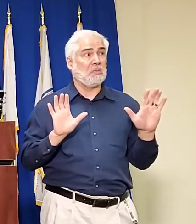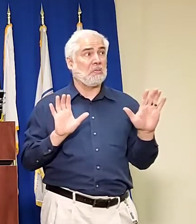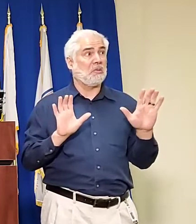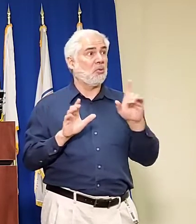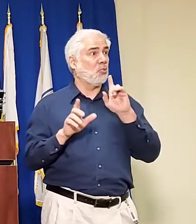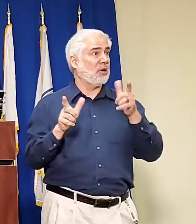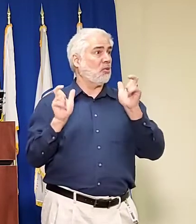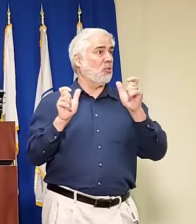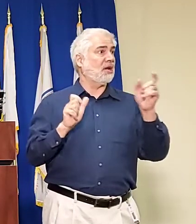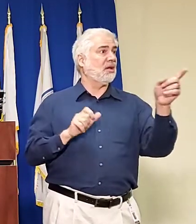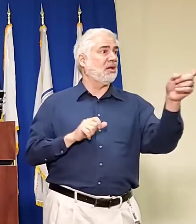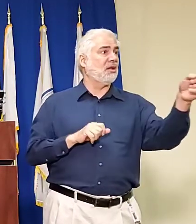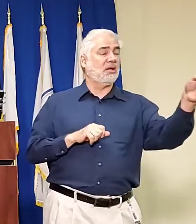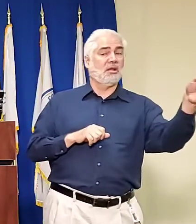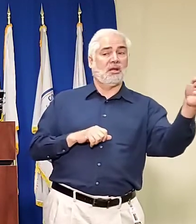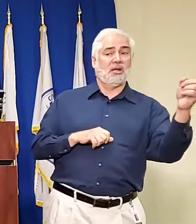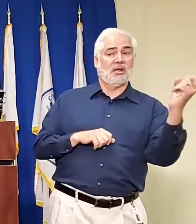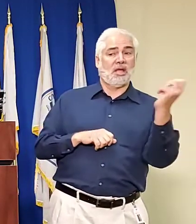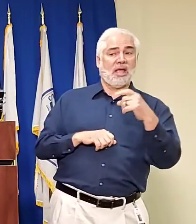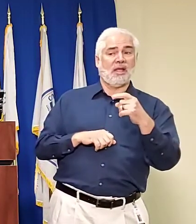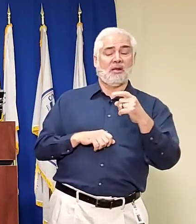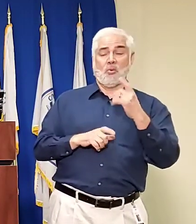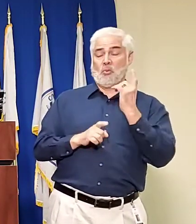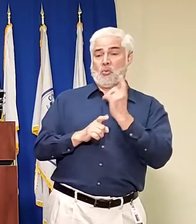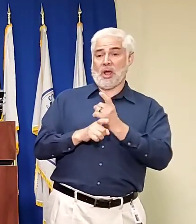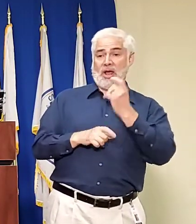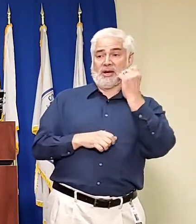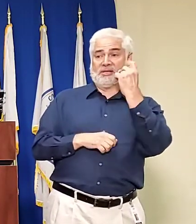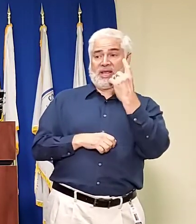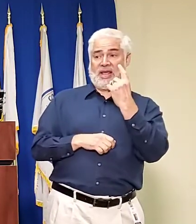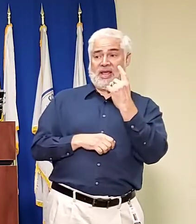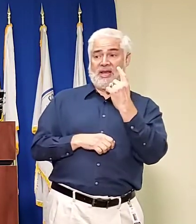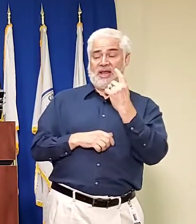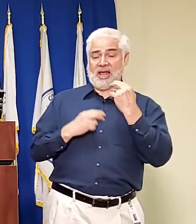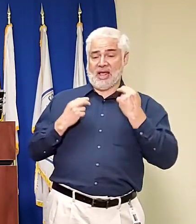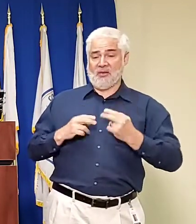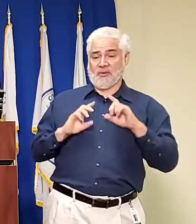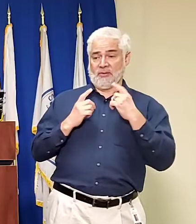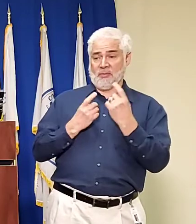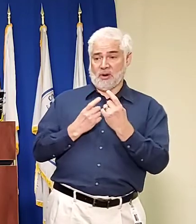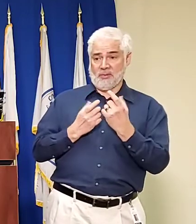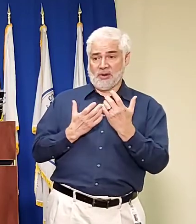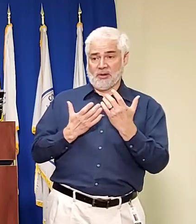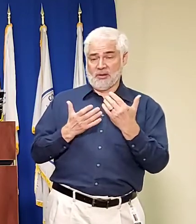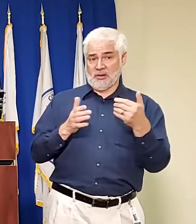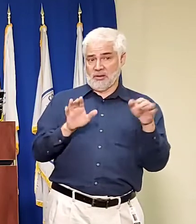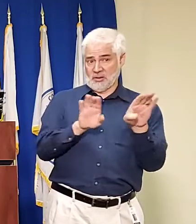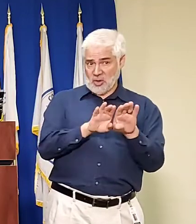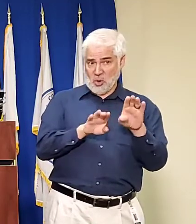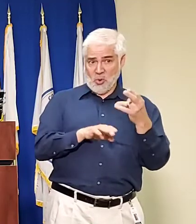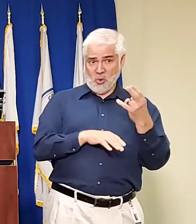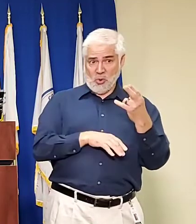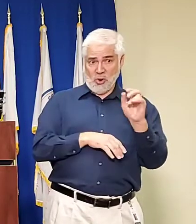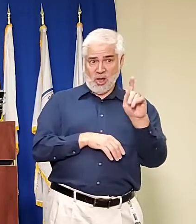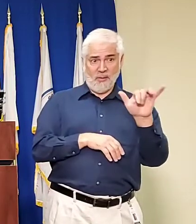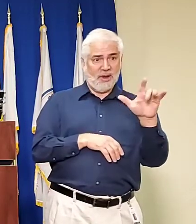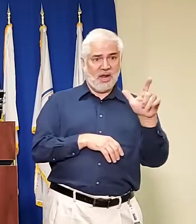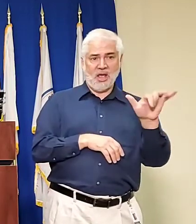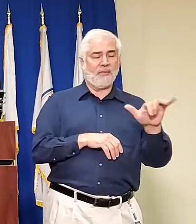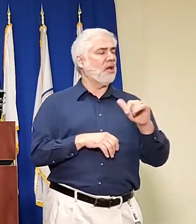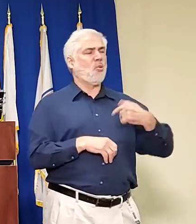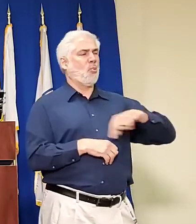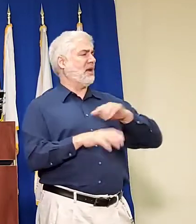Just really quickly, so am I correct in understanding that the health department closed Hobby Lobby here? No, we did not close